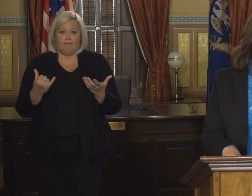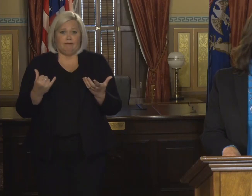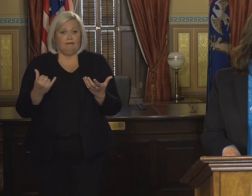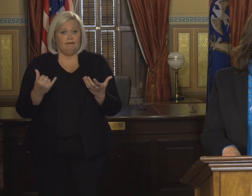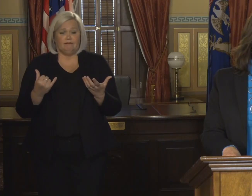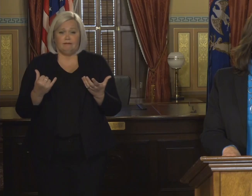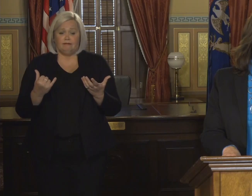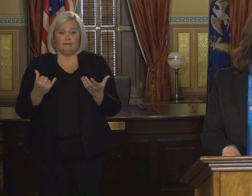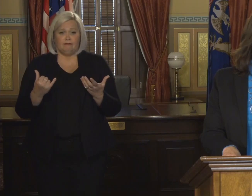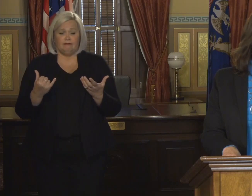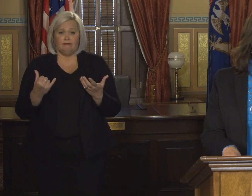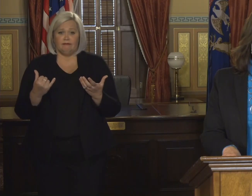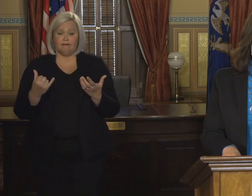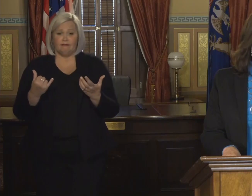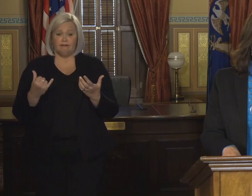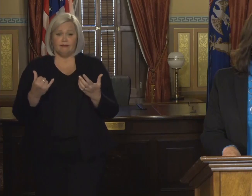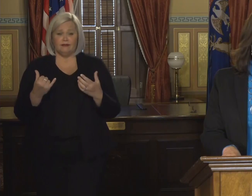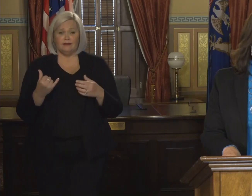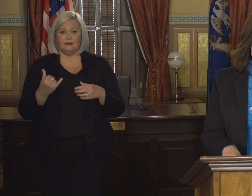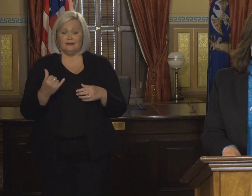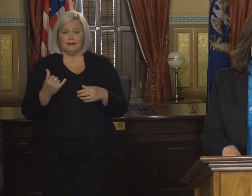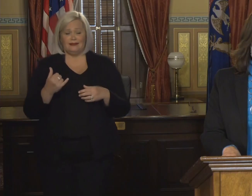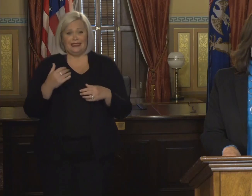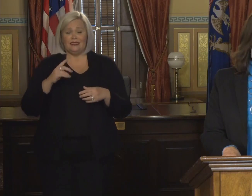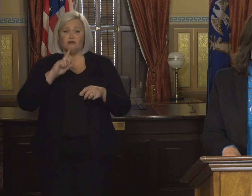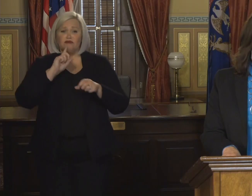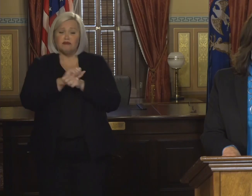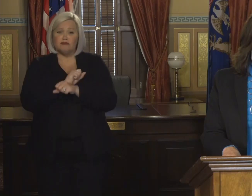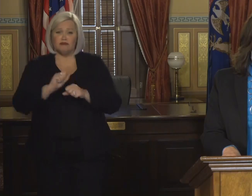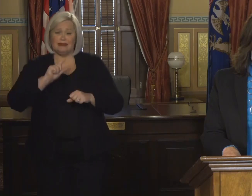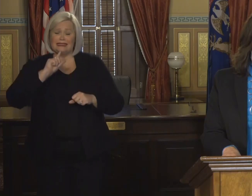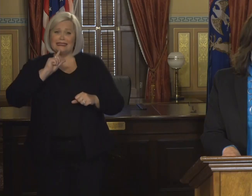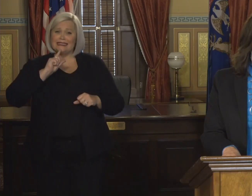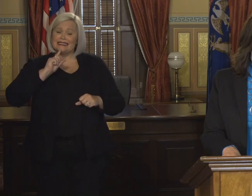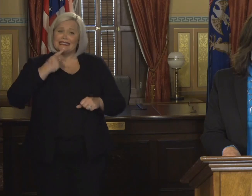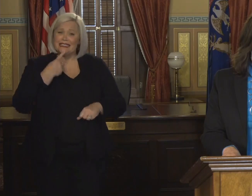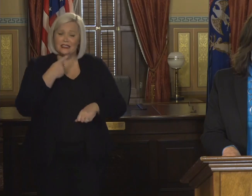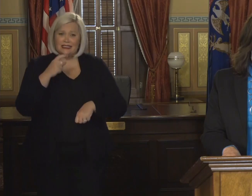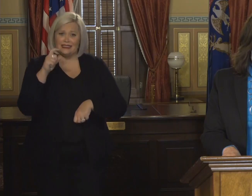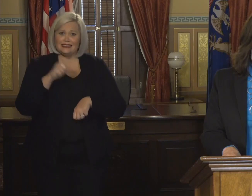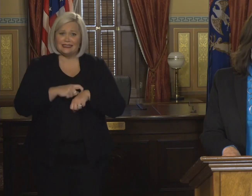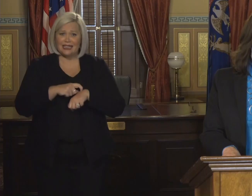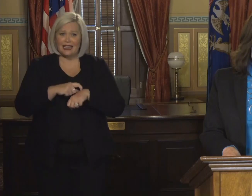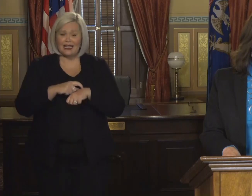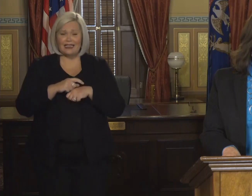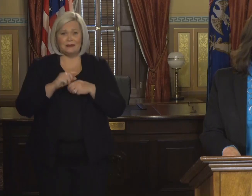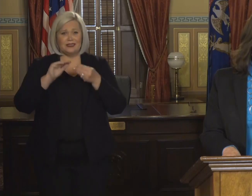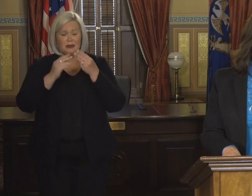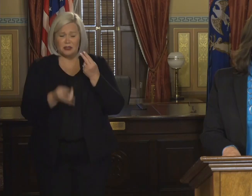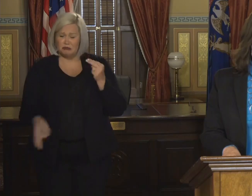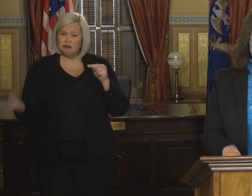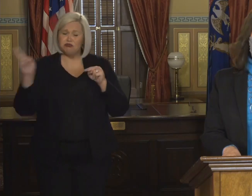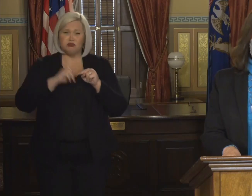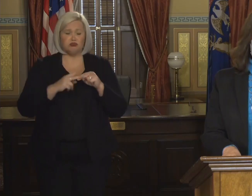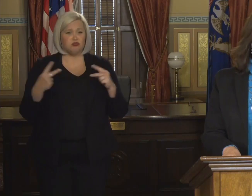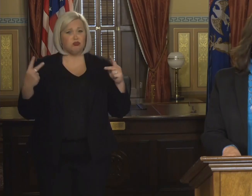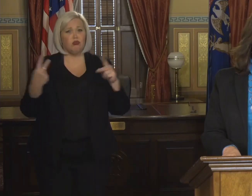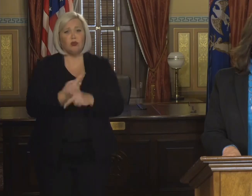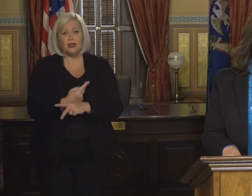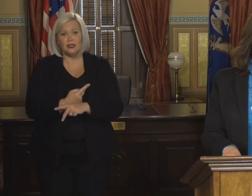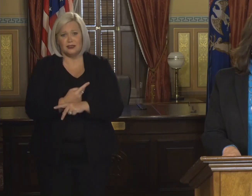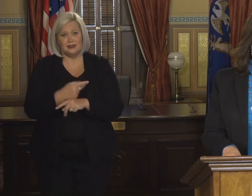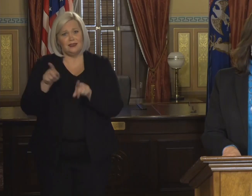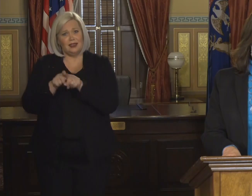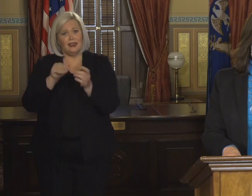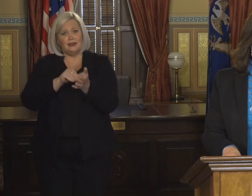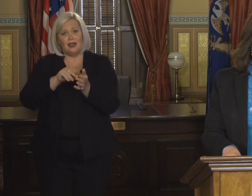we are facing incredibly dire circumstances, as Dr. Khaldun just shared, and it may be necessary